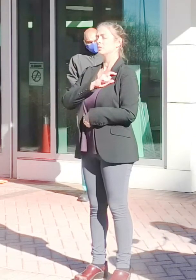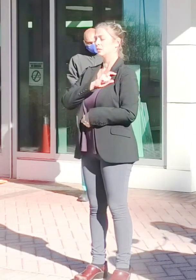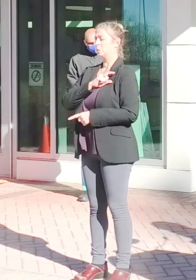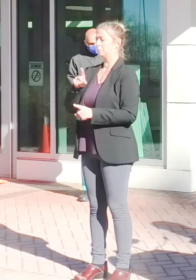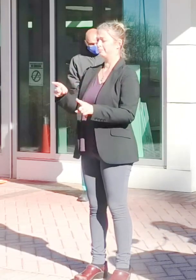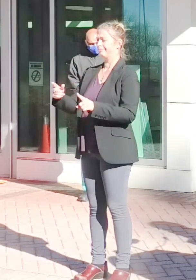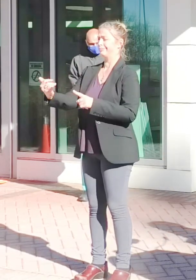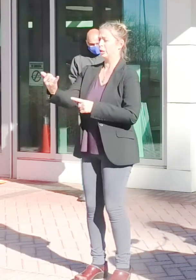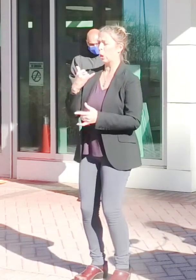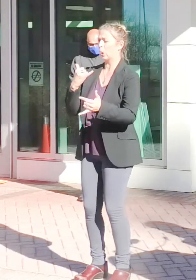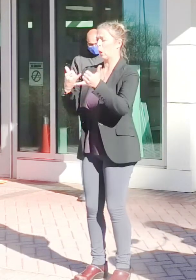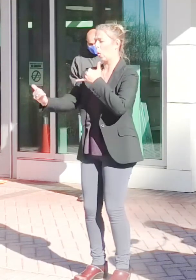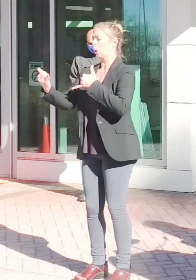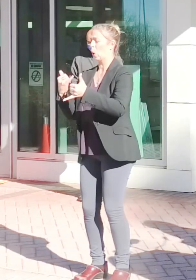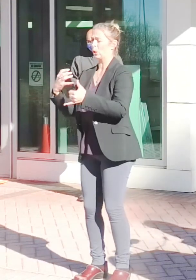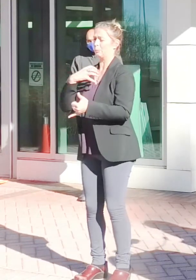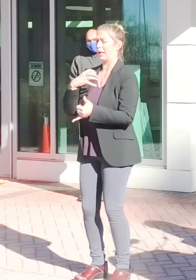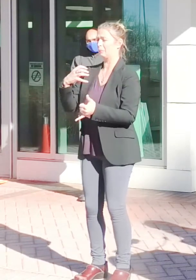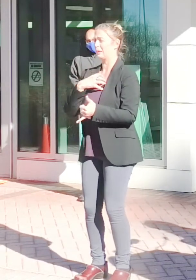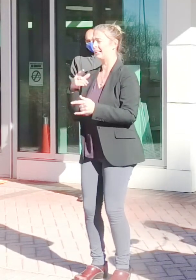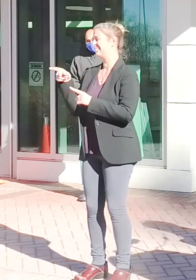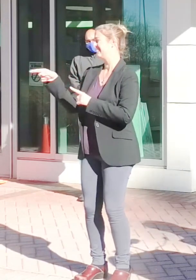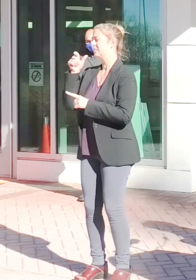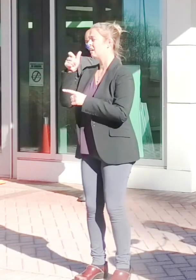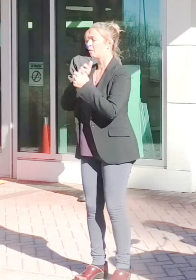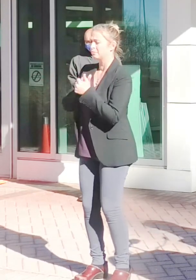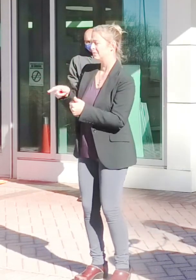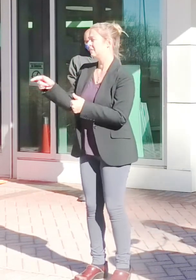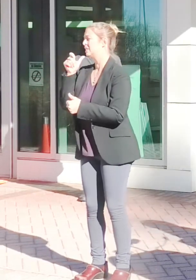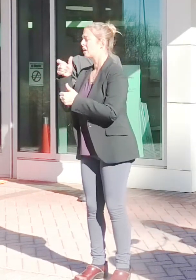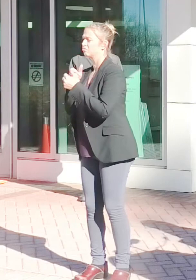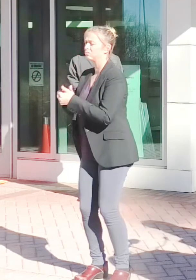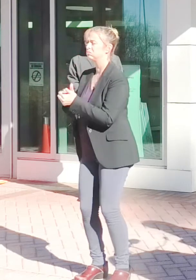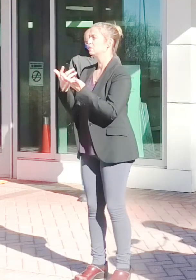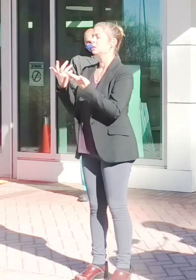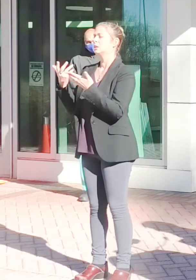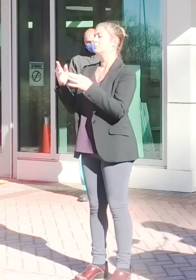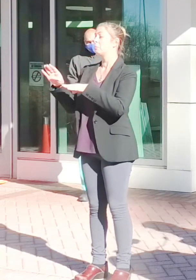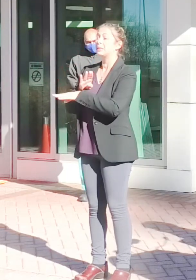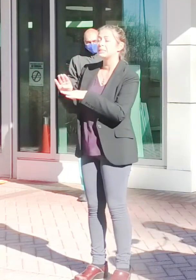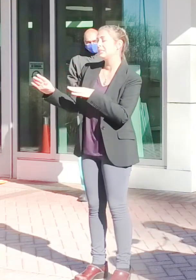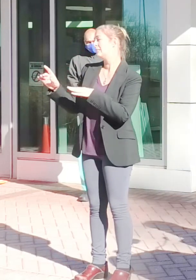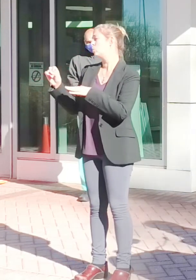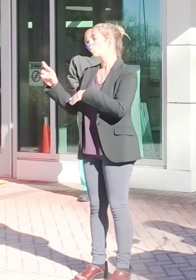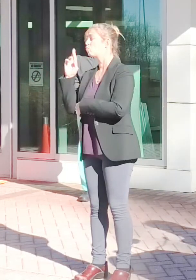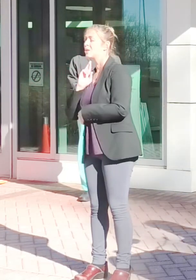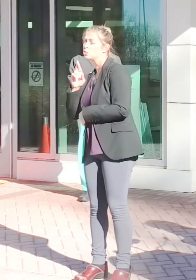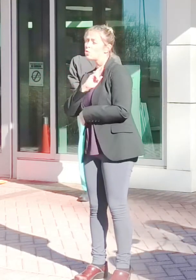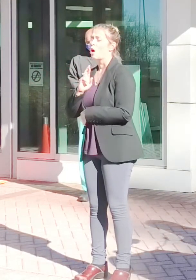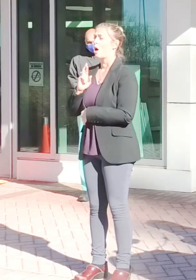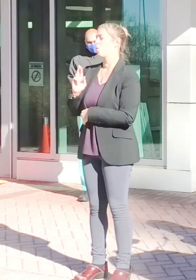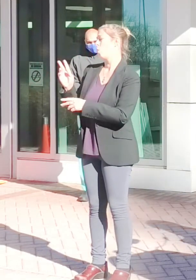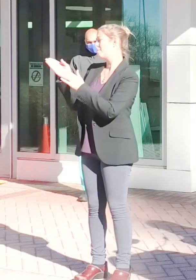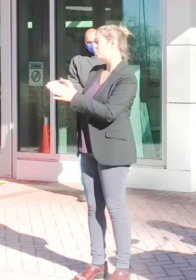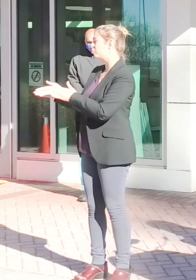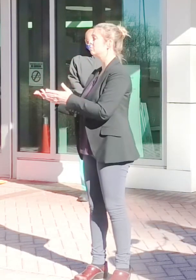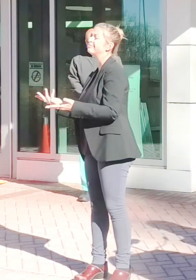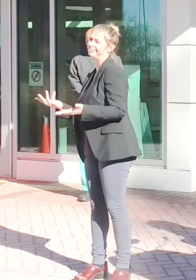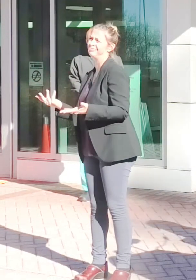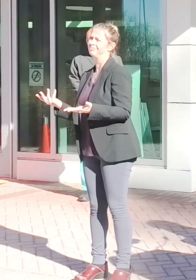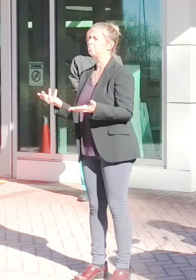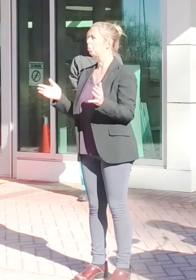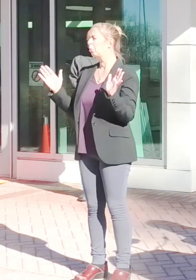complaints from our residents in regard to safe business practices and restaurants. The public can continue